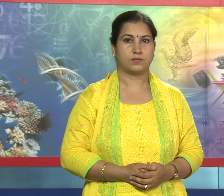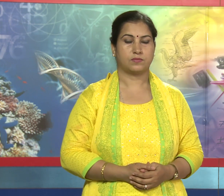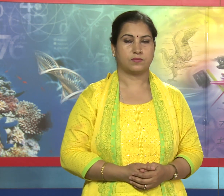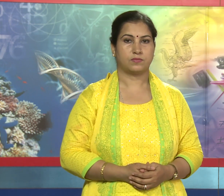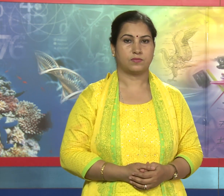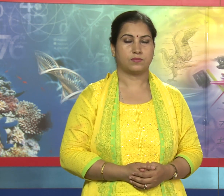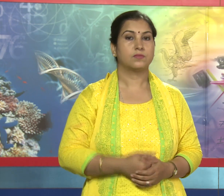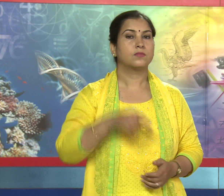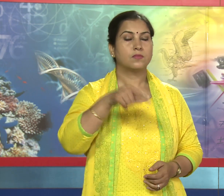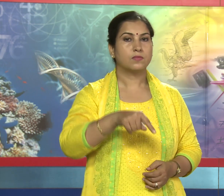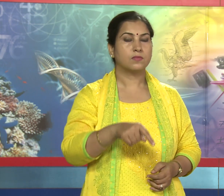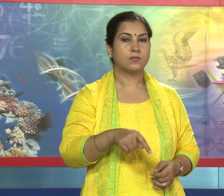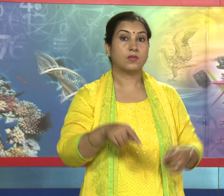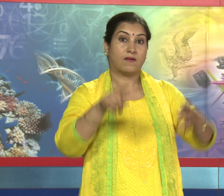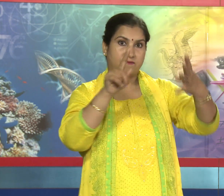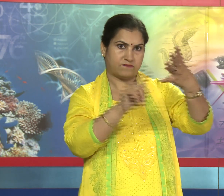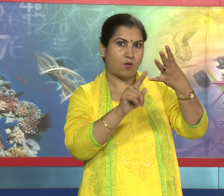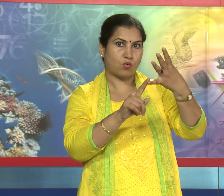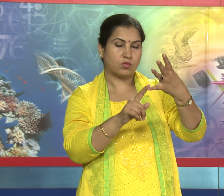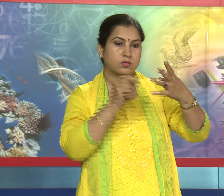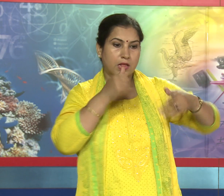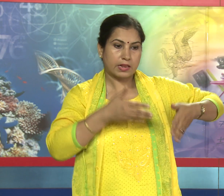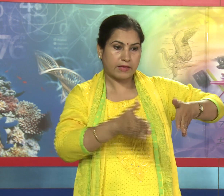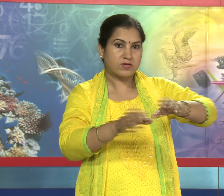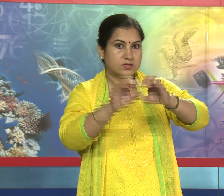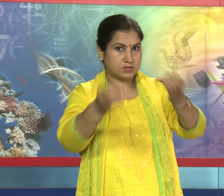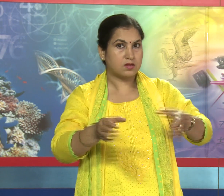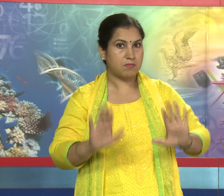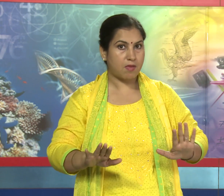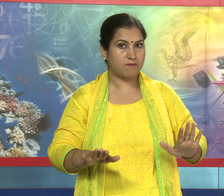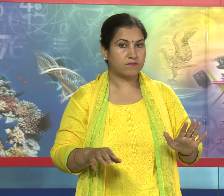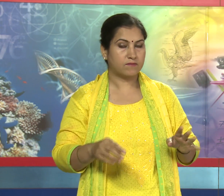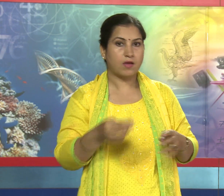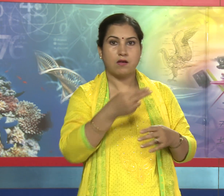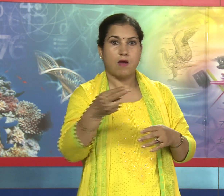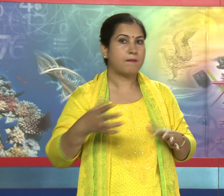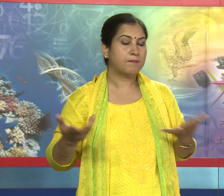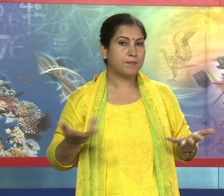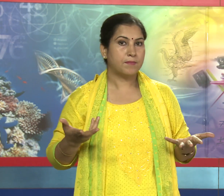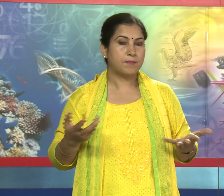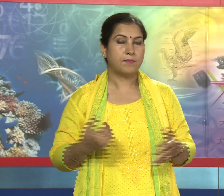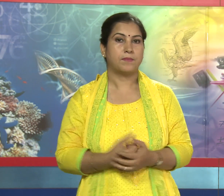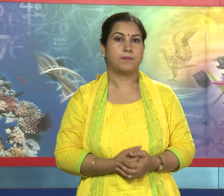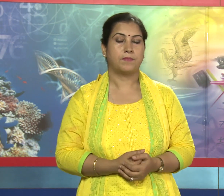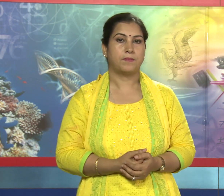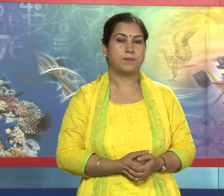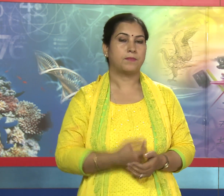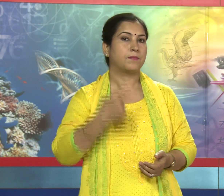There is another fourth system of the river in the inland